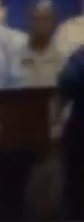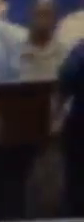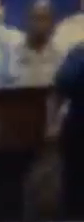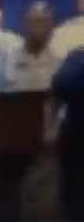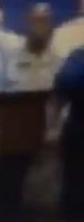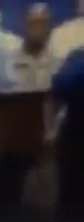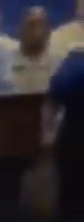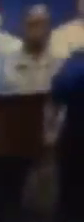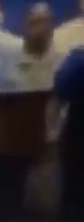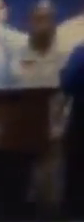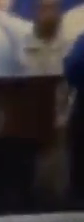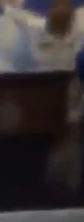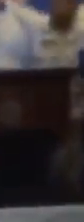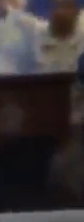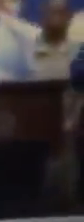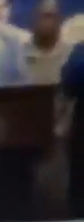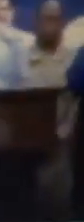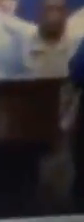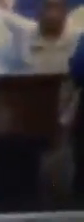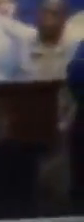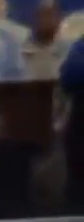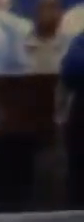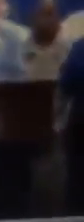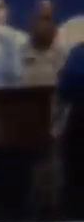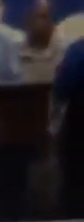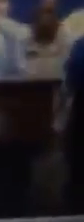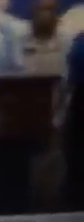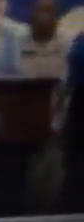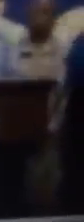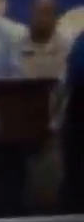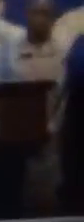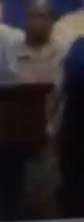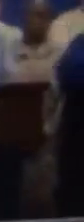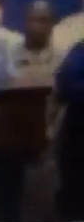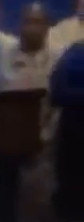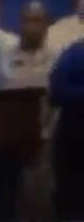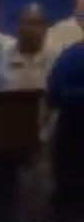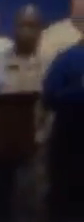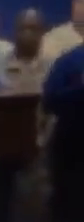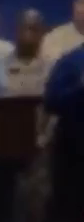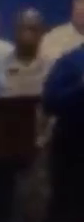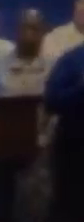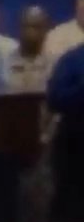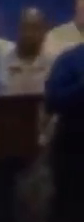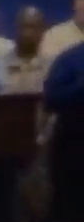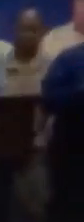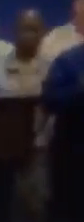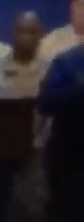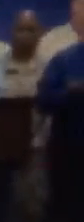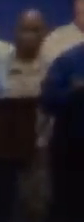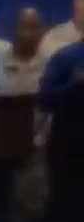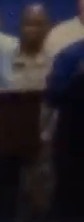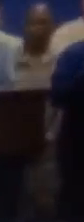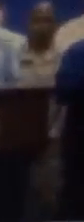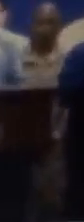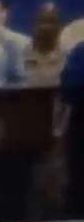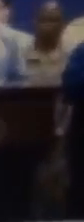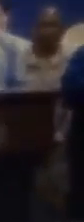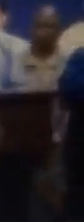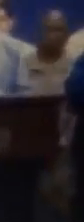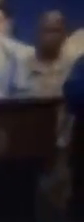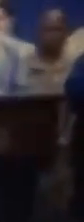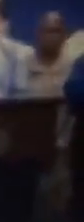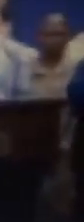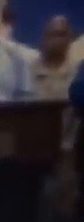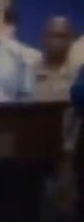storm impacts. 30 teams with supporting resources such as trucks, coastal and river patrol boats, an ATV, and